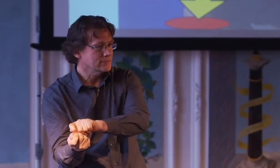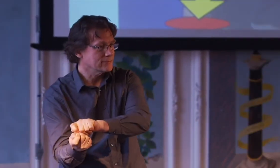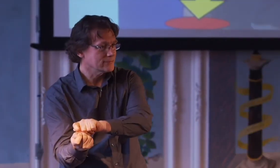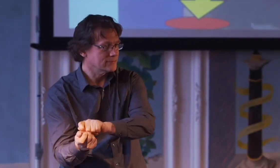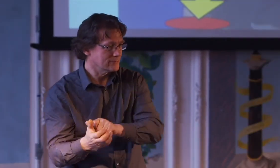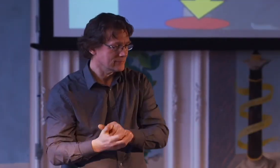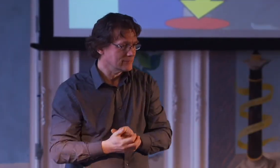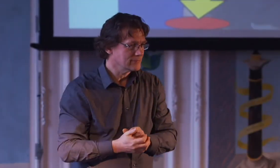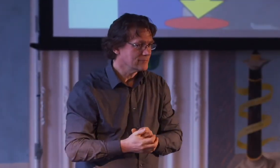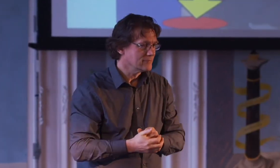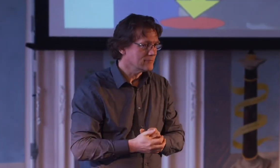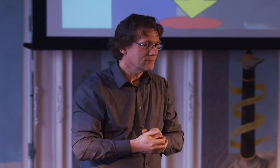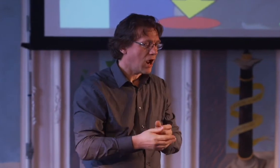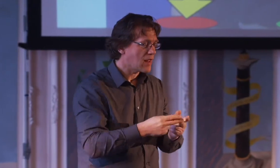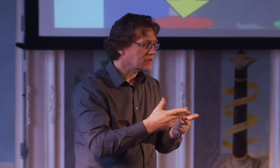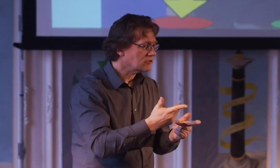indicates chemical reaction.